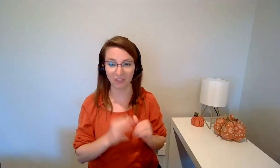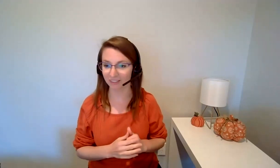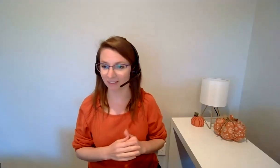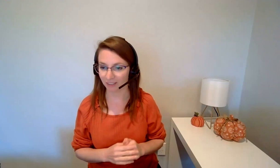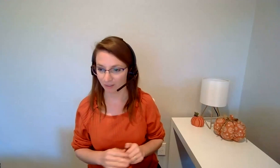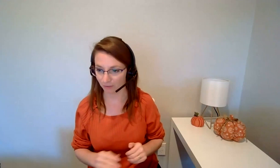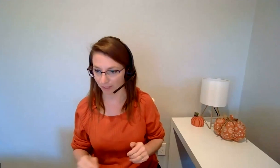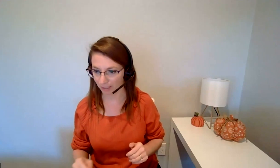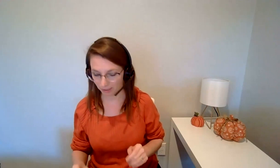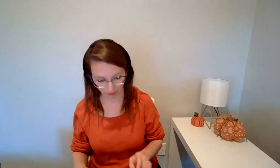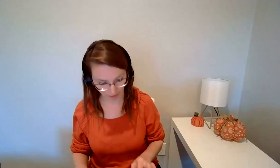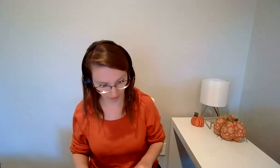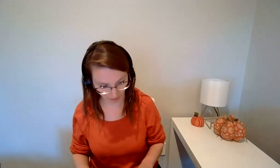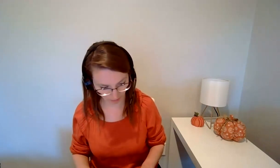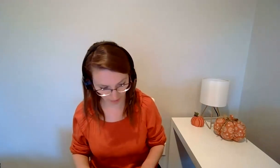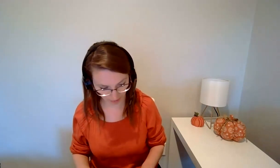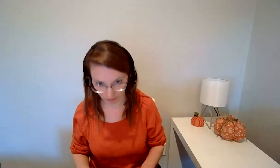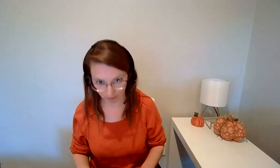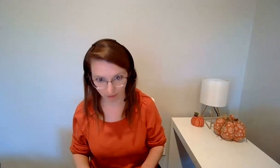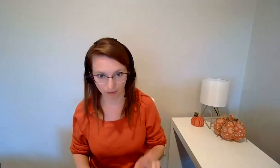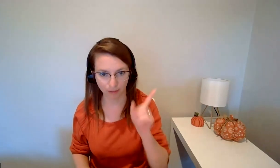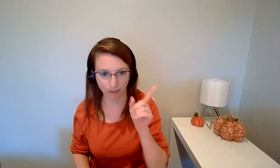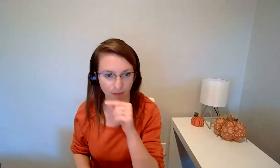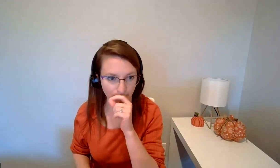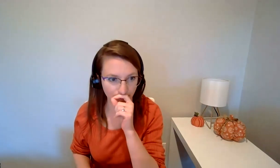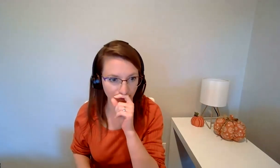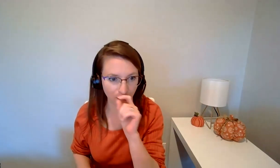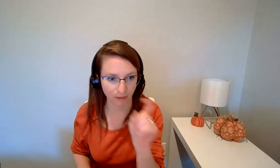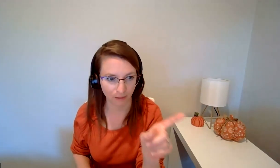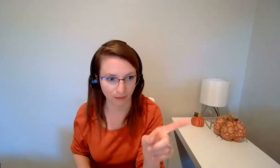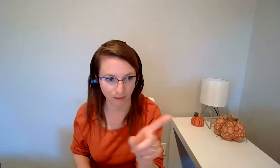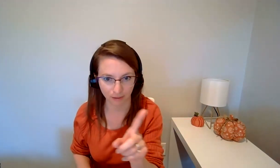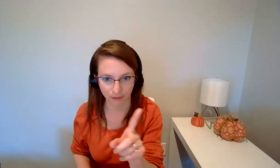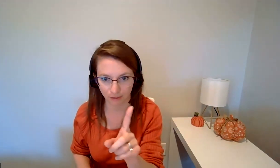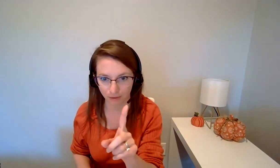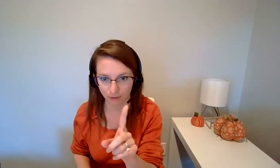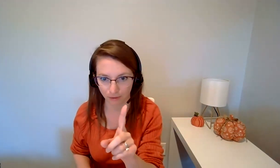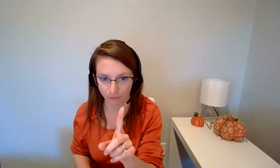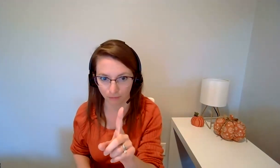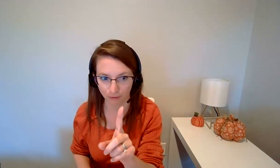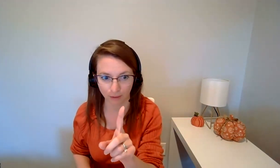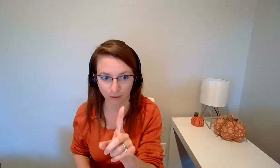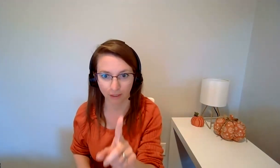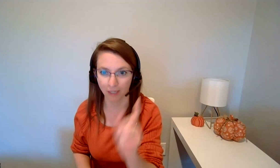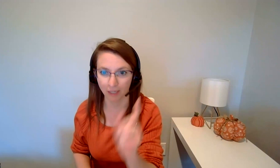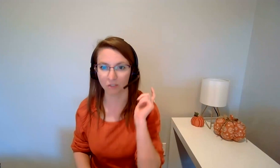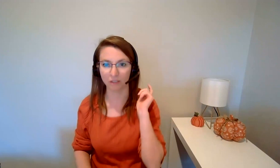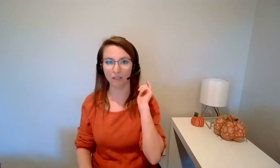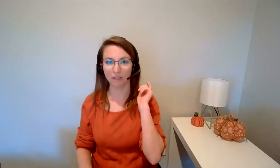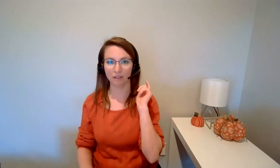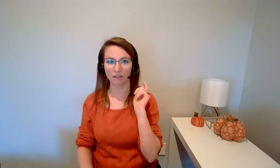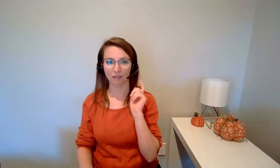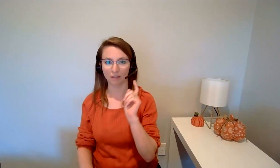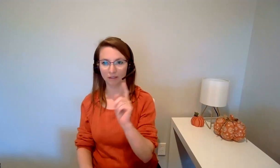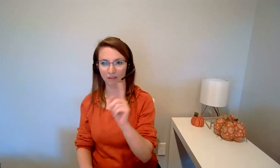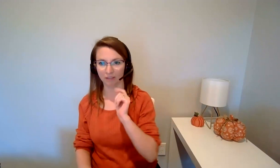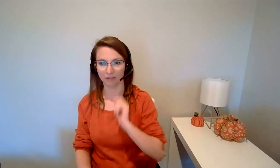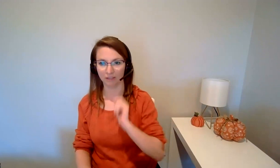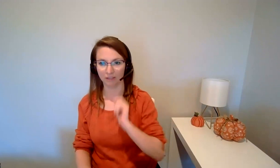Very good. Okay. All right. And then let's see. I didn't get to Ashley and Lindsay.